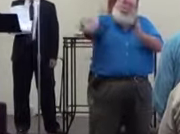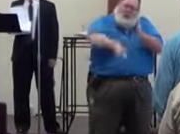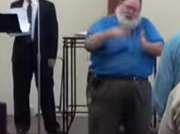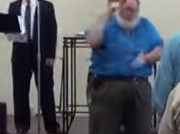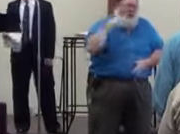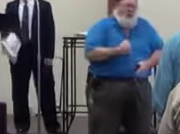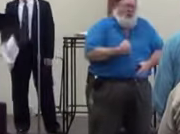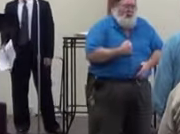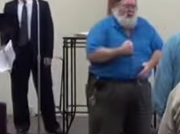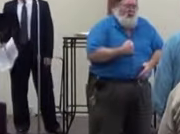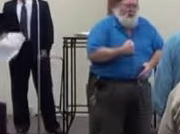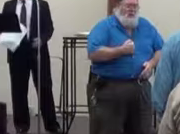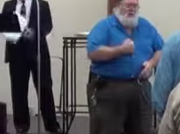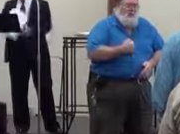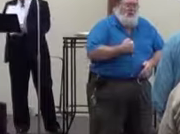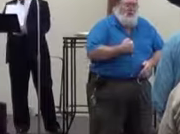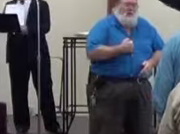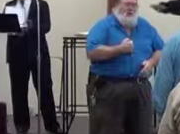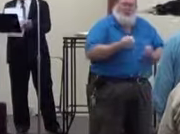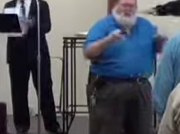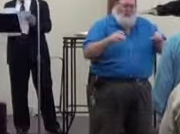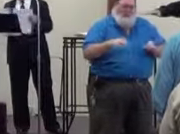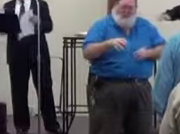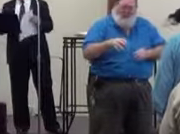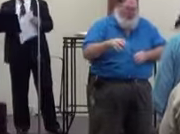for me. Don't be